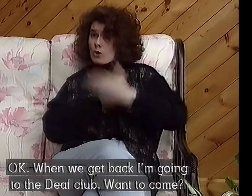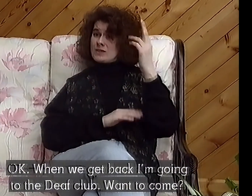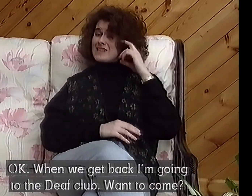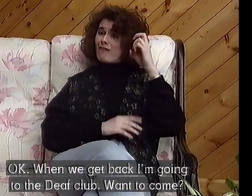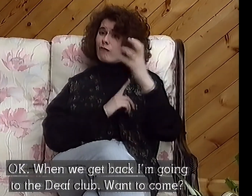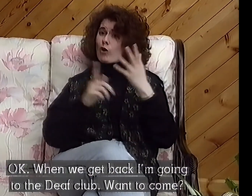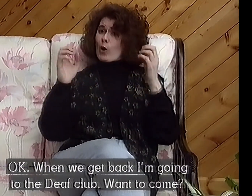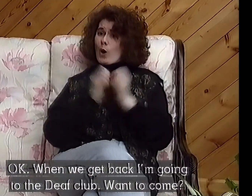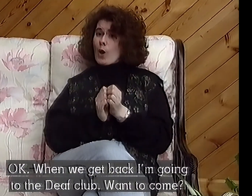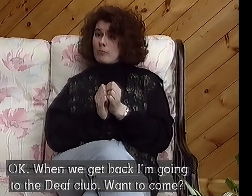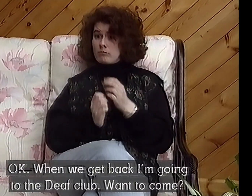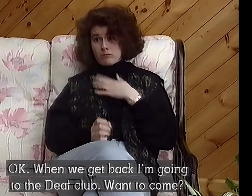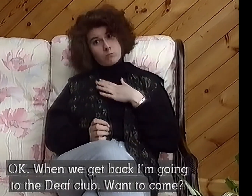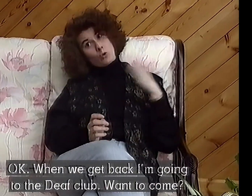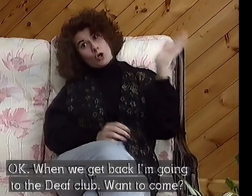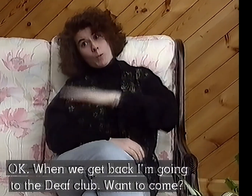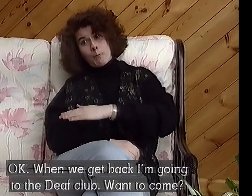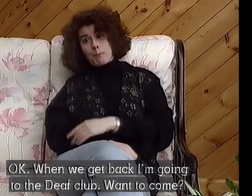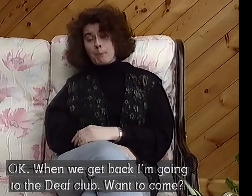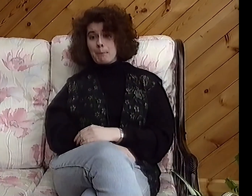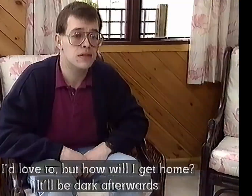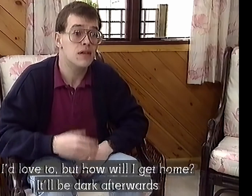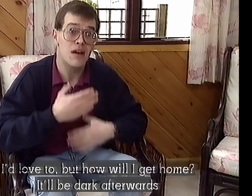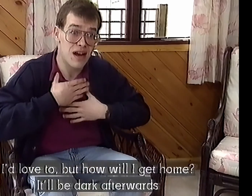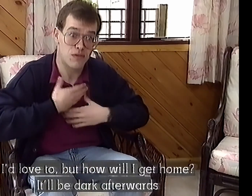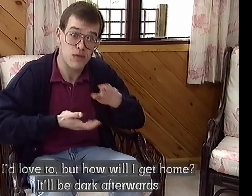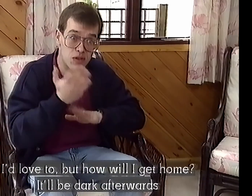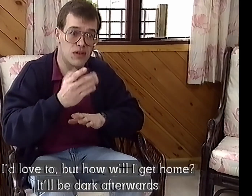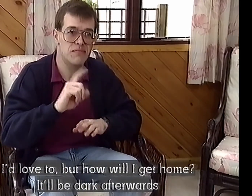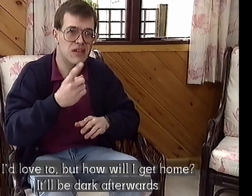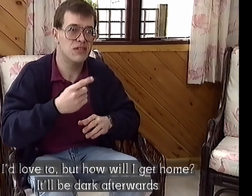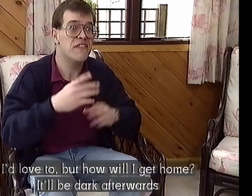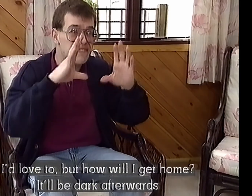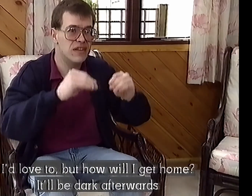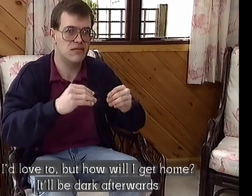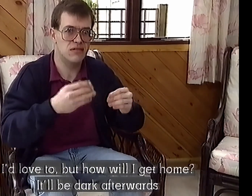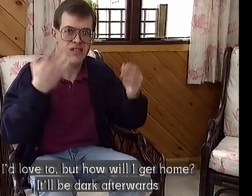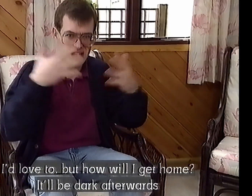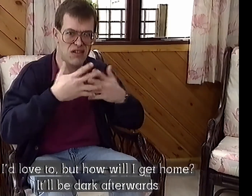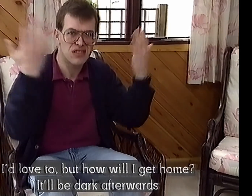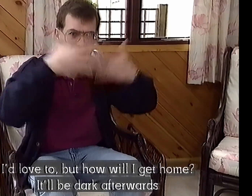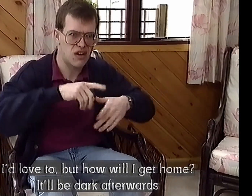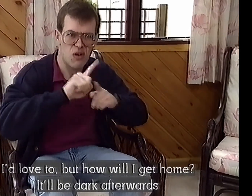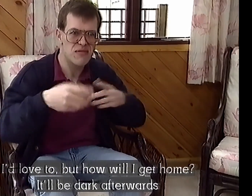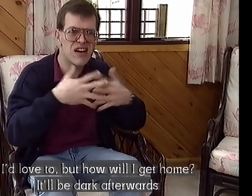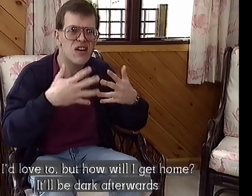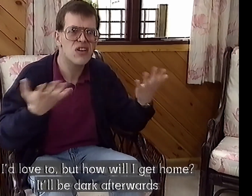I'm going to the deaf club. Want to come? I'd love to, but how will I get home? It'll be dark afterwards.